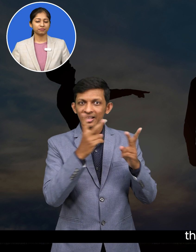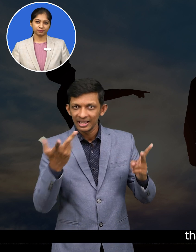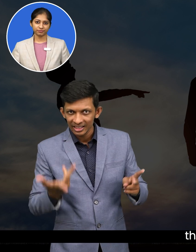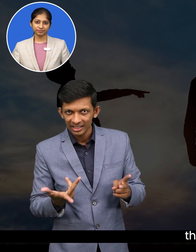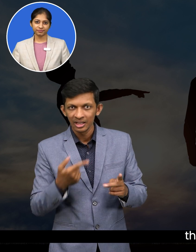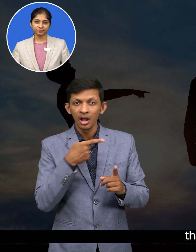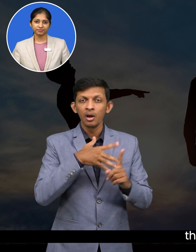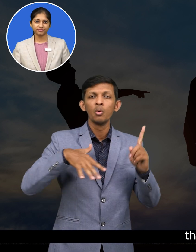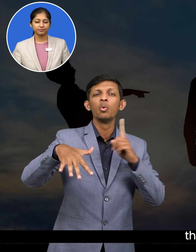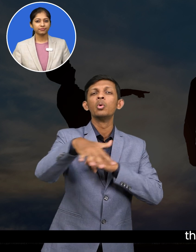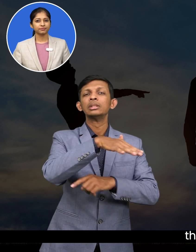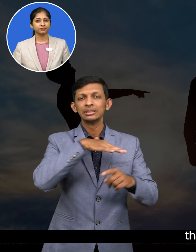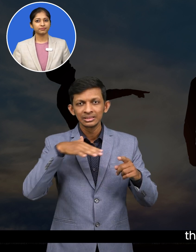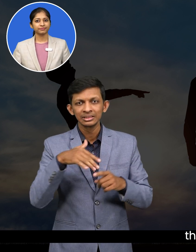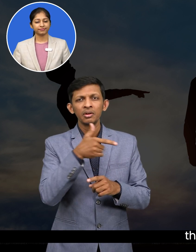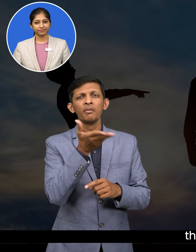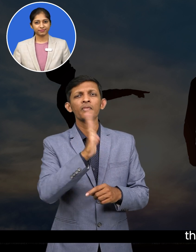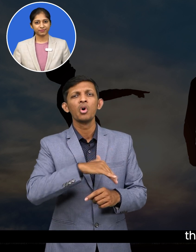etc.